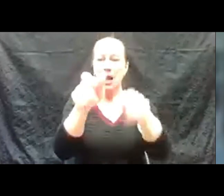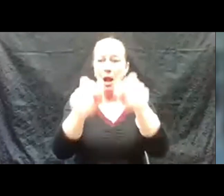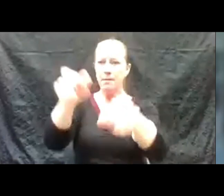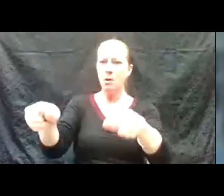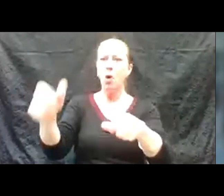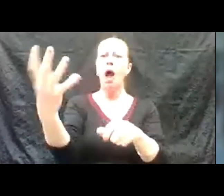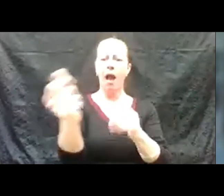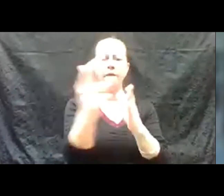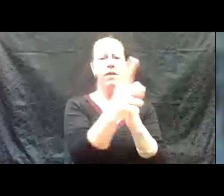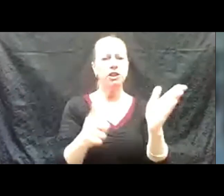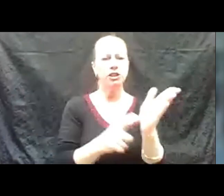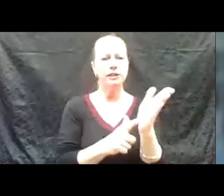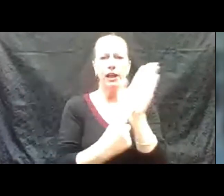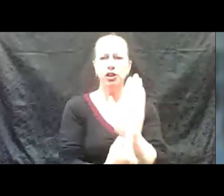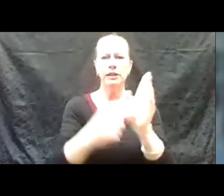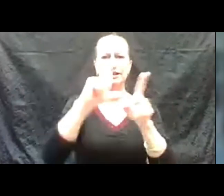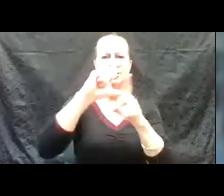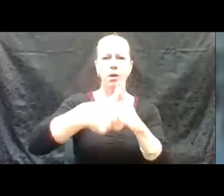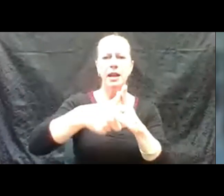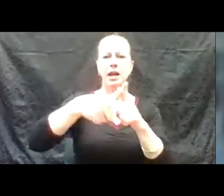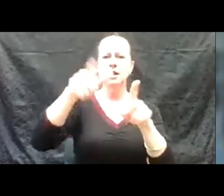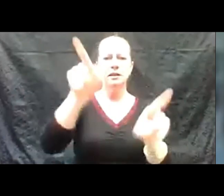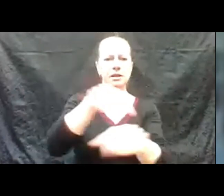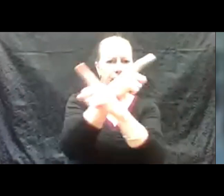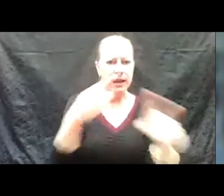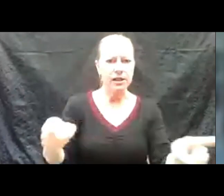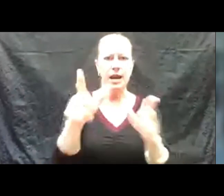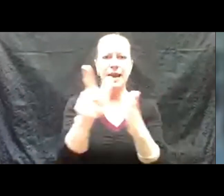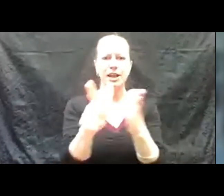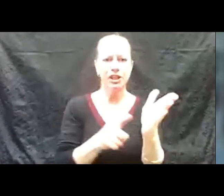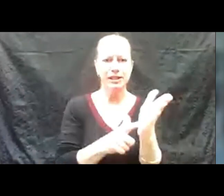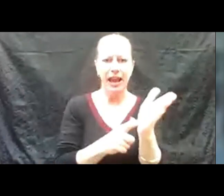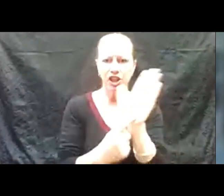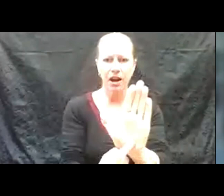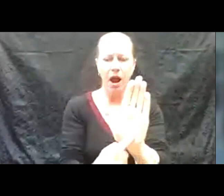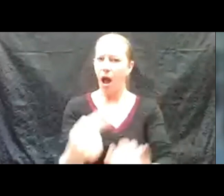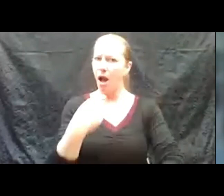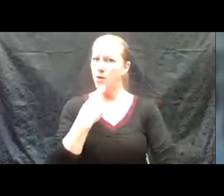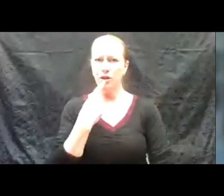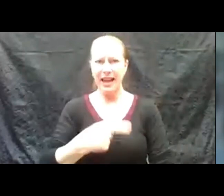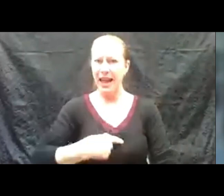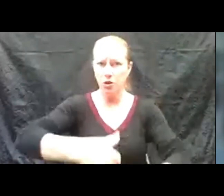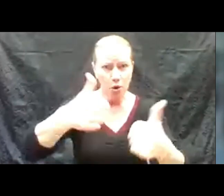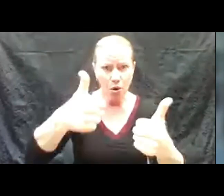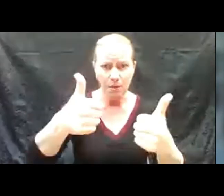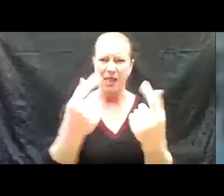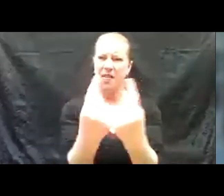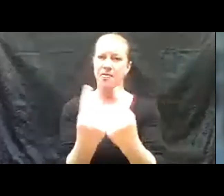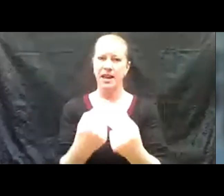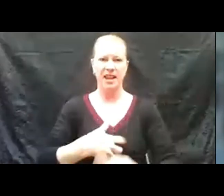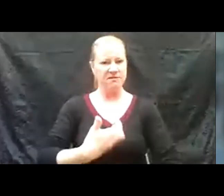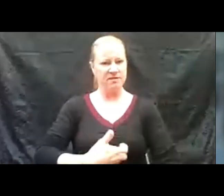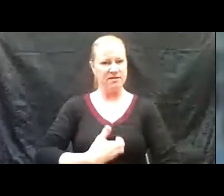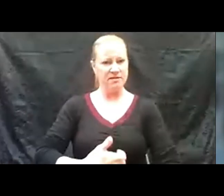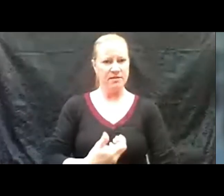legislation, disability discrimination legislation, and I'm not saying that that's any good, but the thing that really got me was